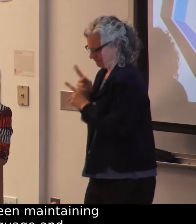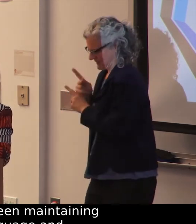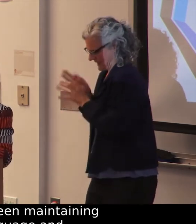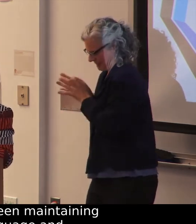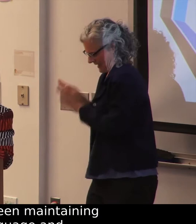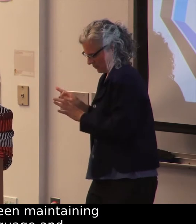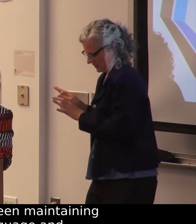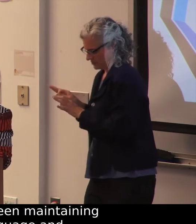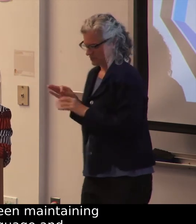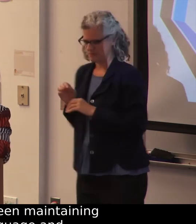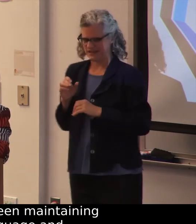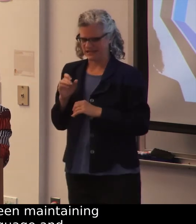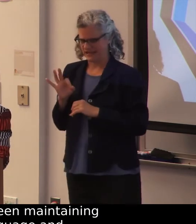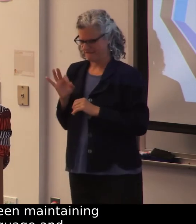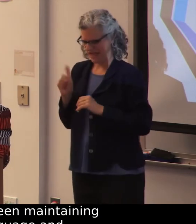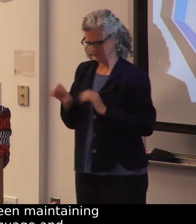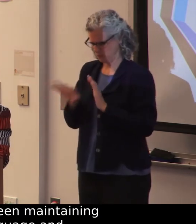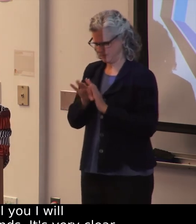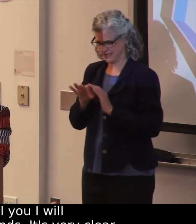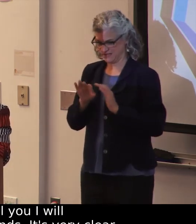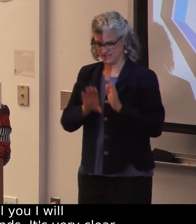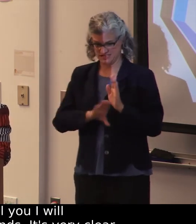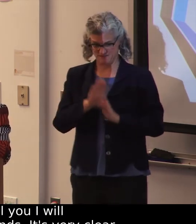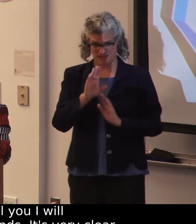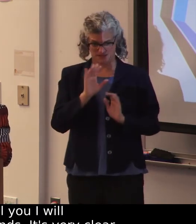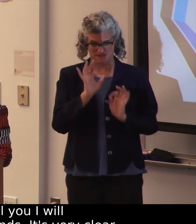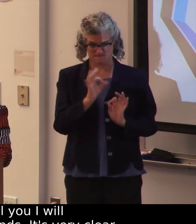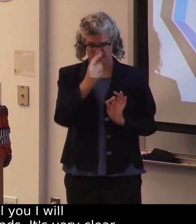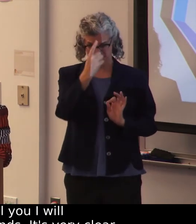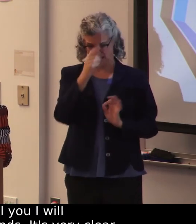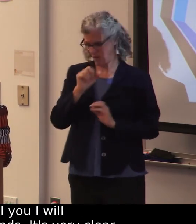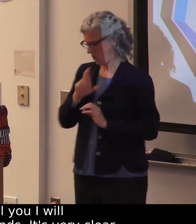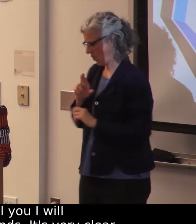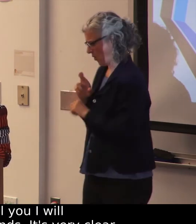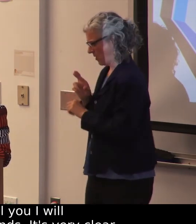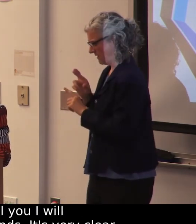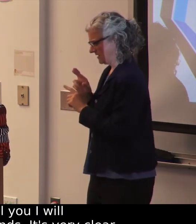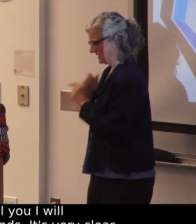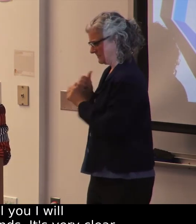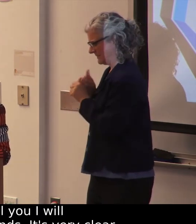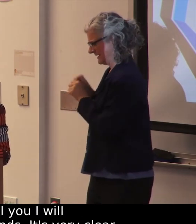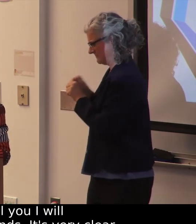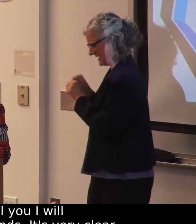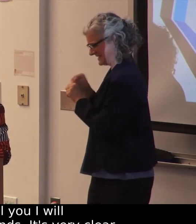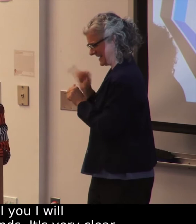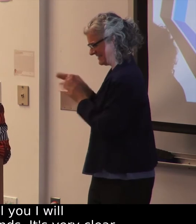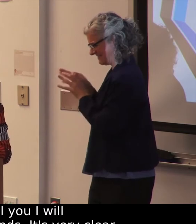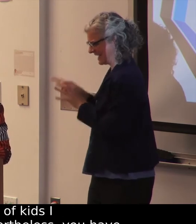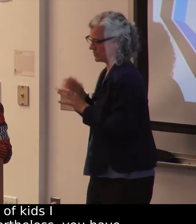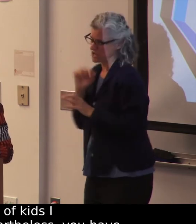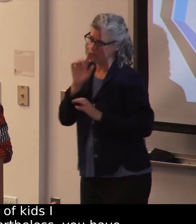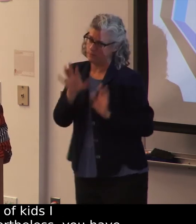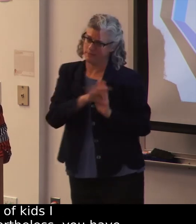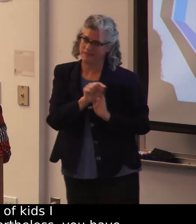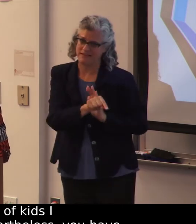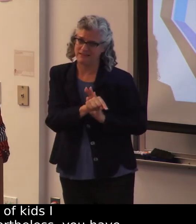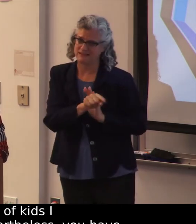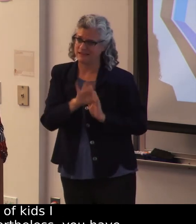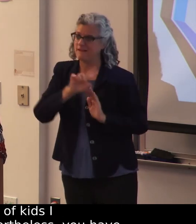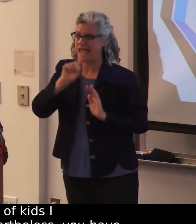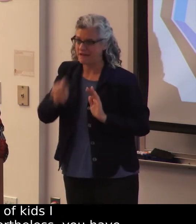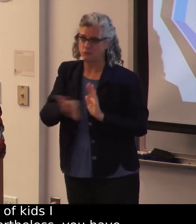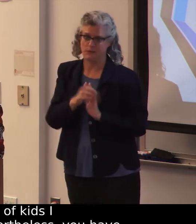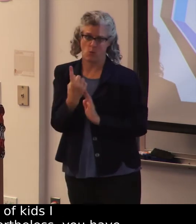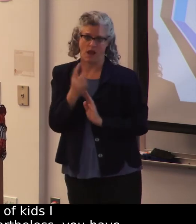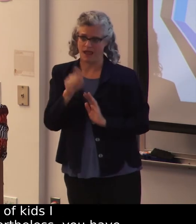choose between maintaining the language and developing fine minds, I will tell you I'll develop fine minds, right? It's very clear to me what I want for the population of kids I care about,